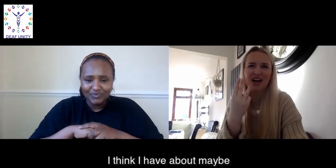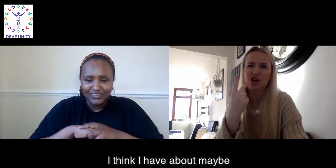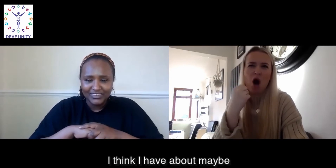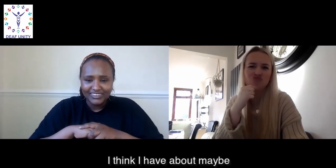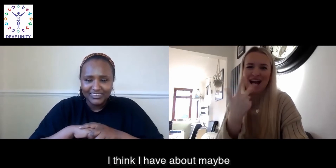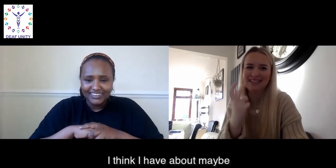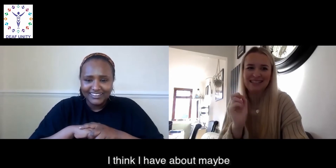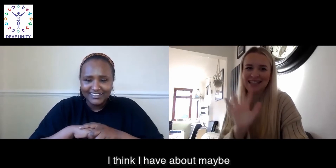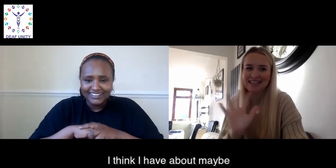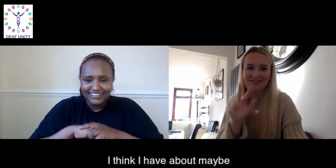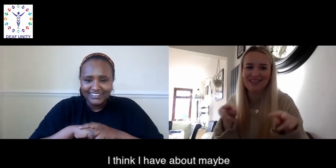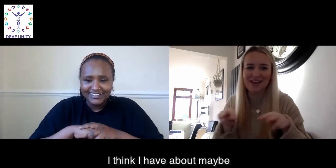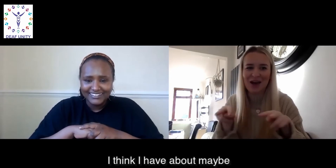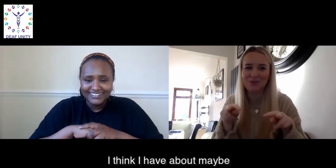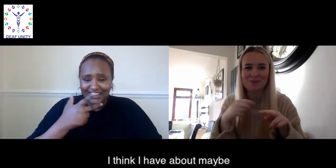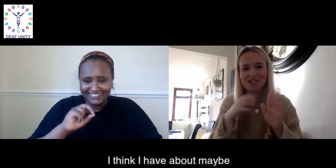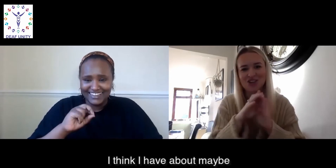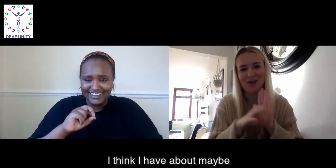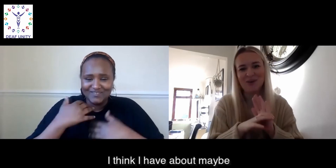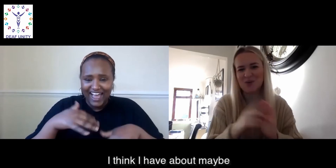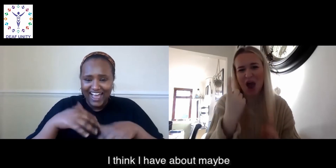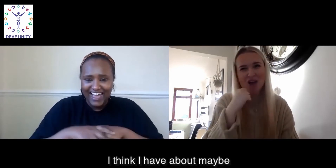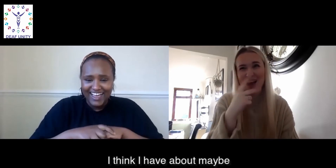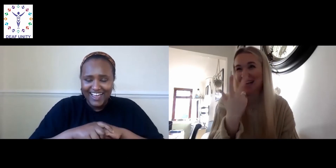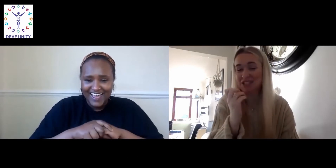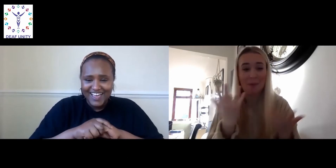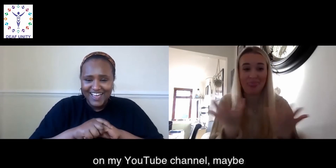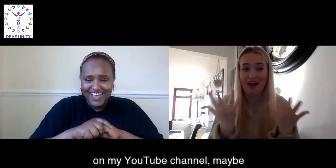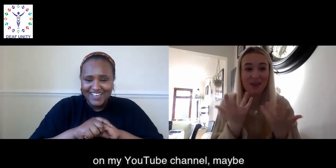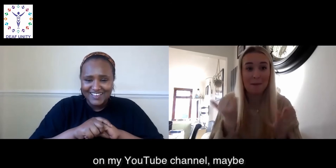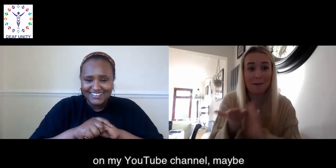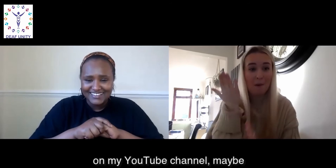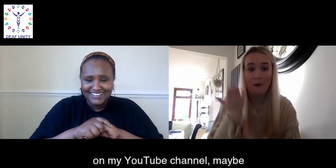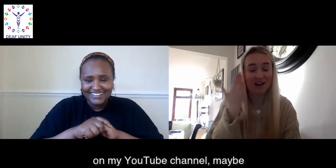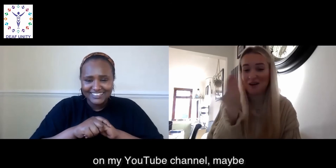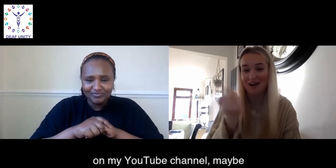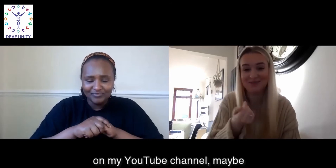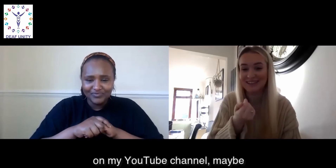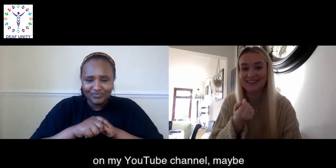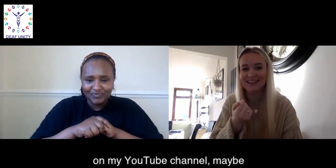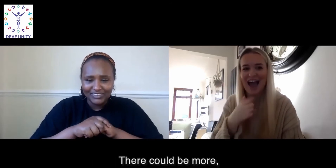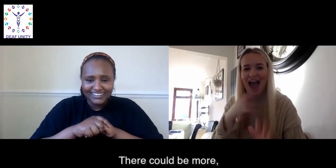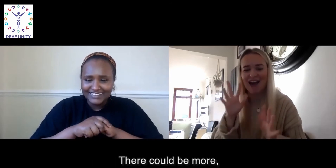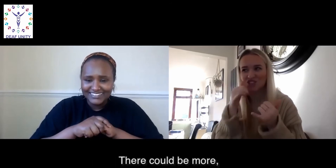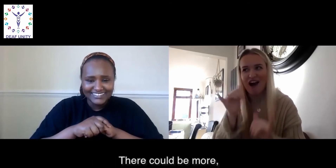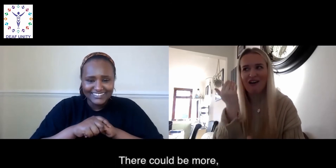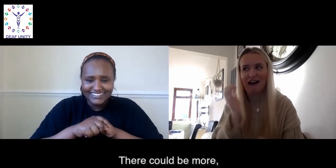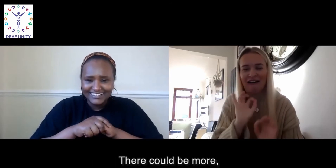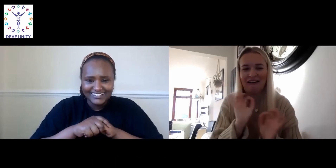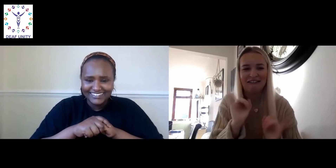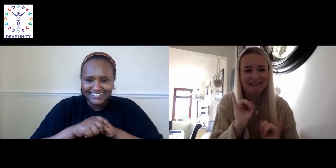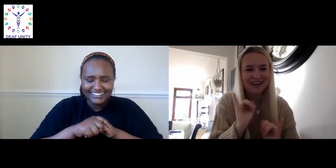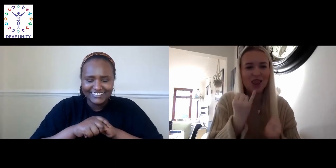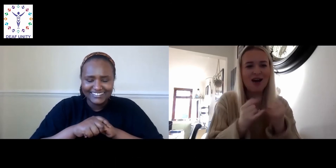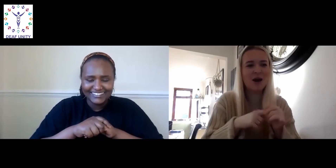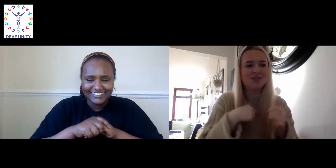maybe 170, 180, something like that on my YouTube channel. Maybe 180, something like that. There could be more, I don't really know.